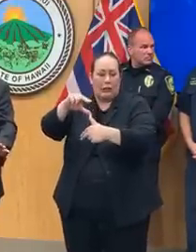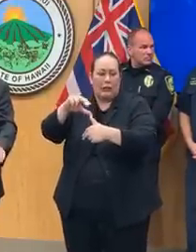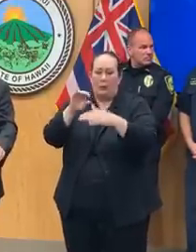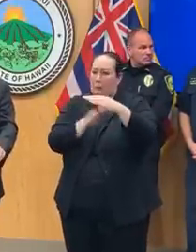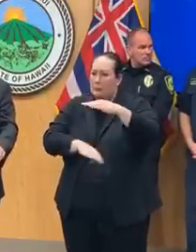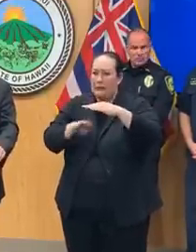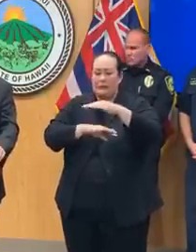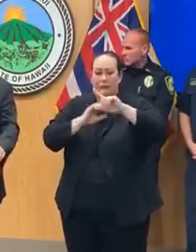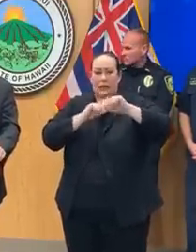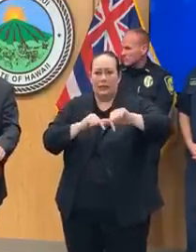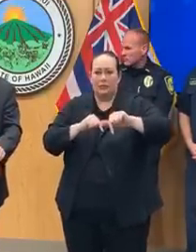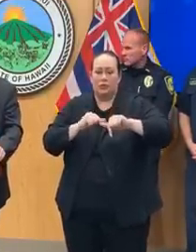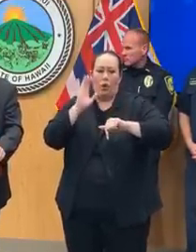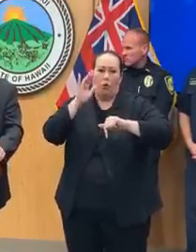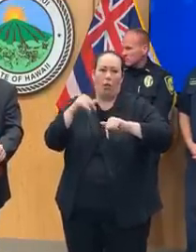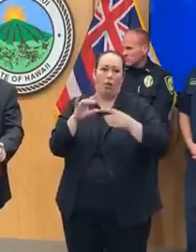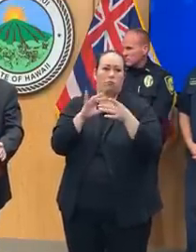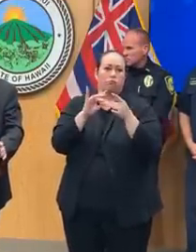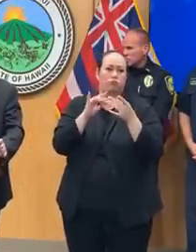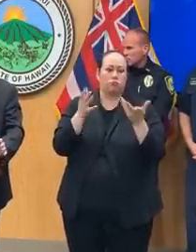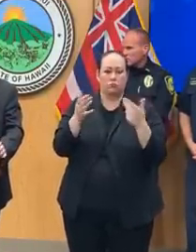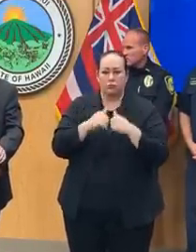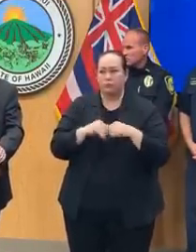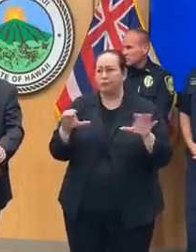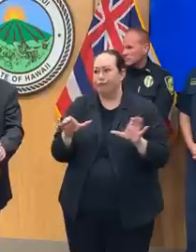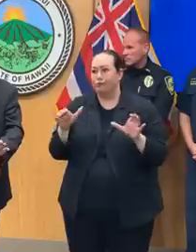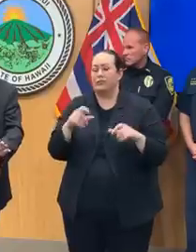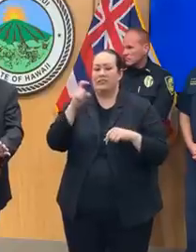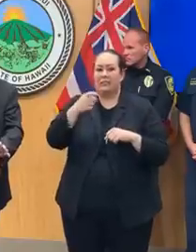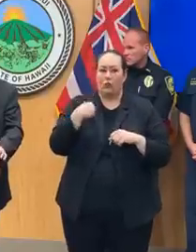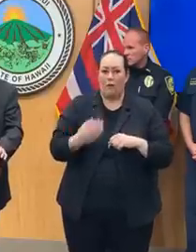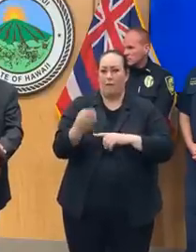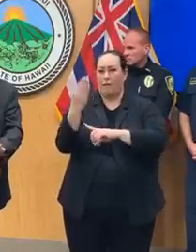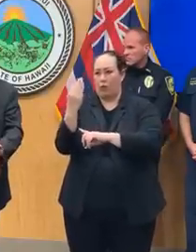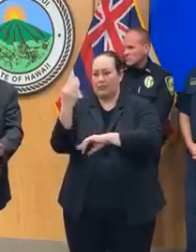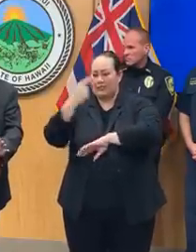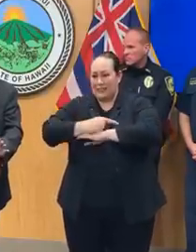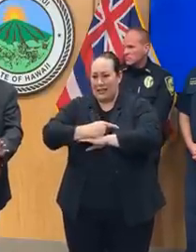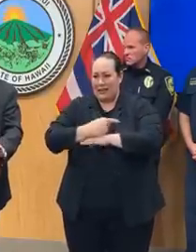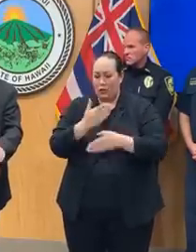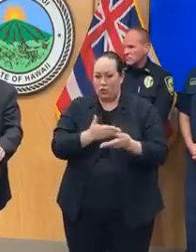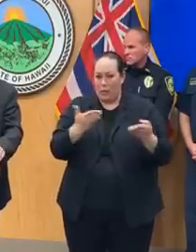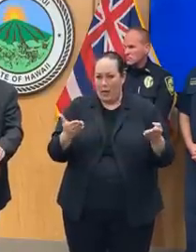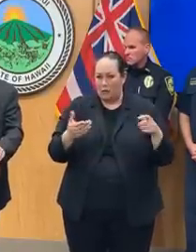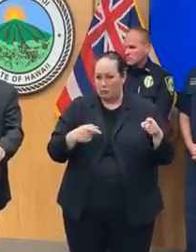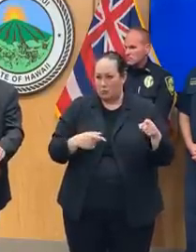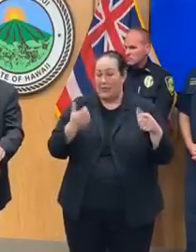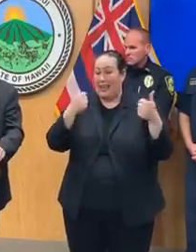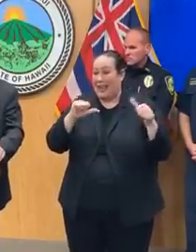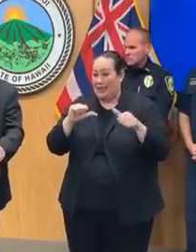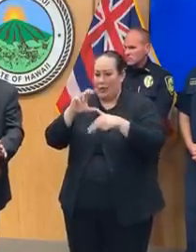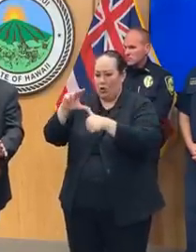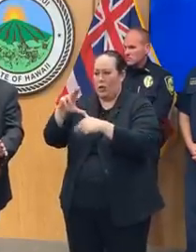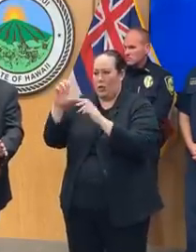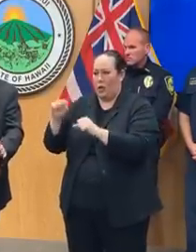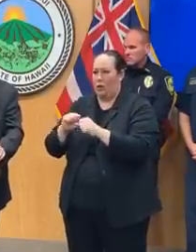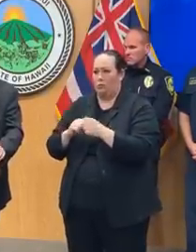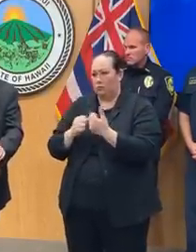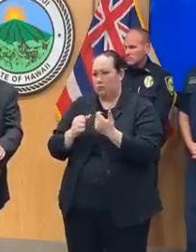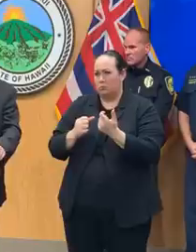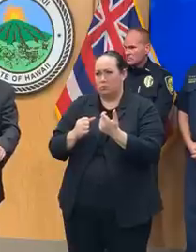very basic answer, and I'll elaborate, is you do, no matter what, need to have 14-day supplies, because any hurricane that comes near us can